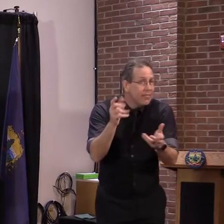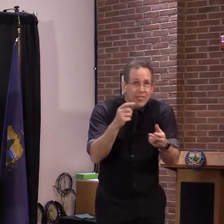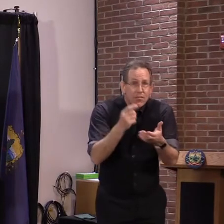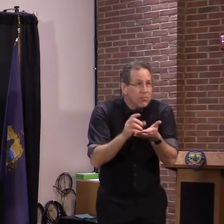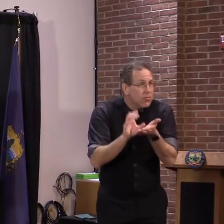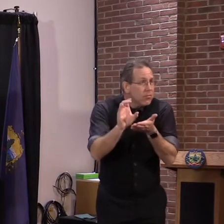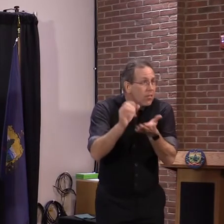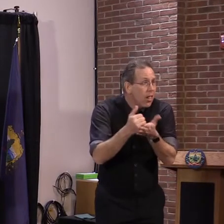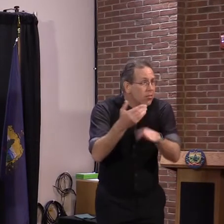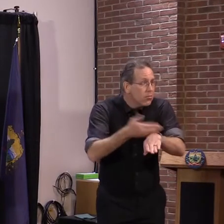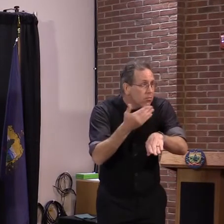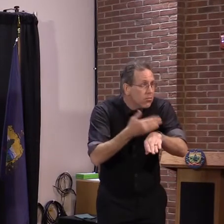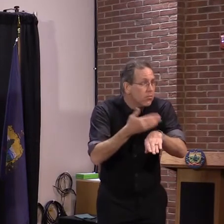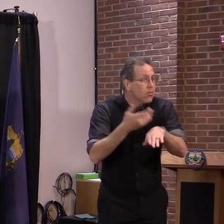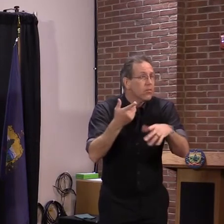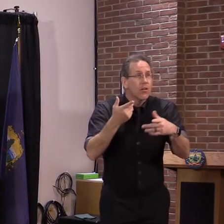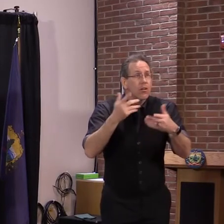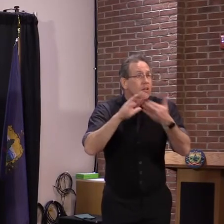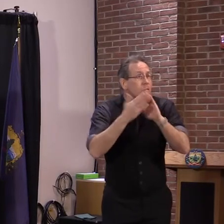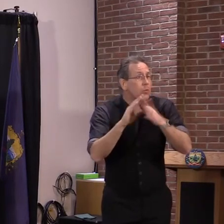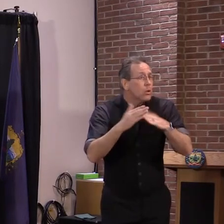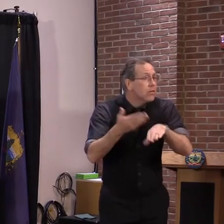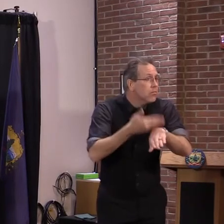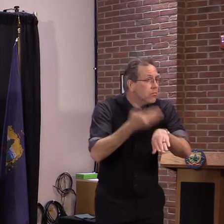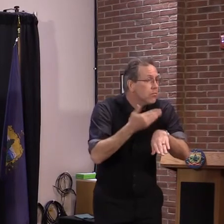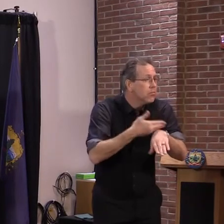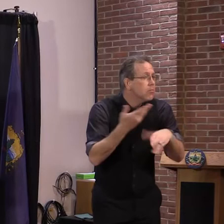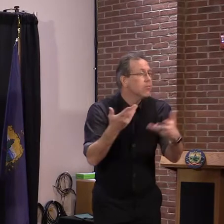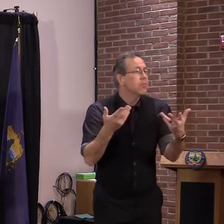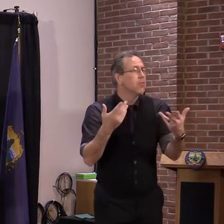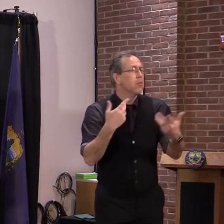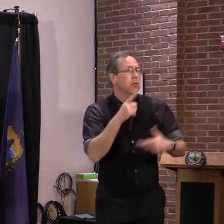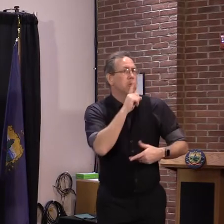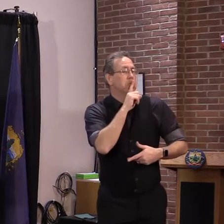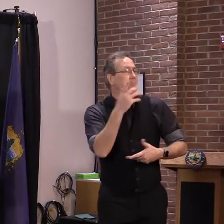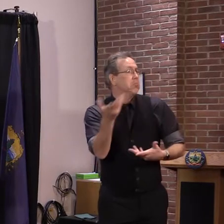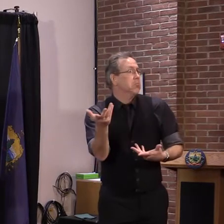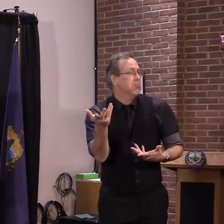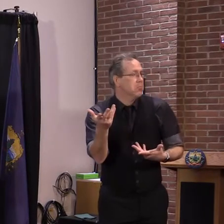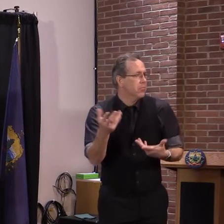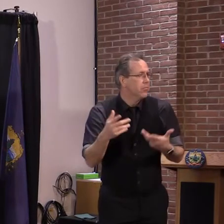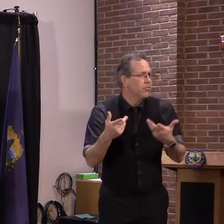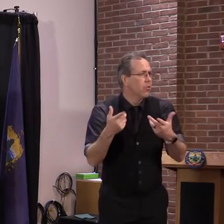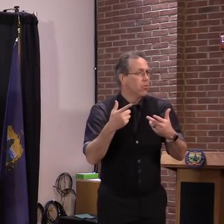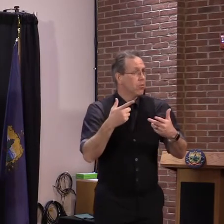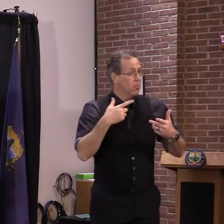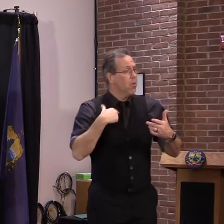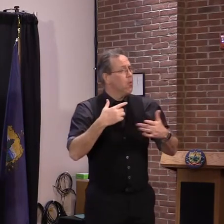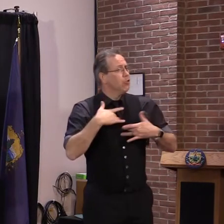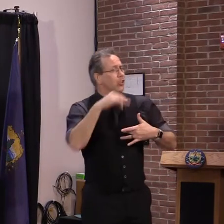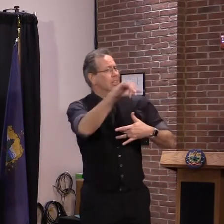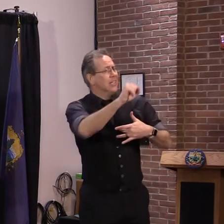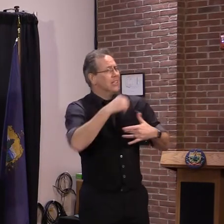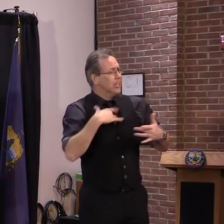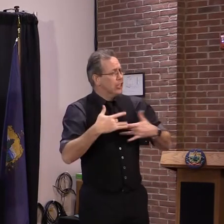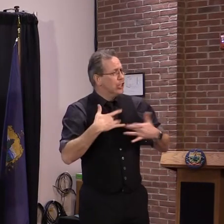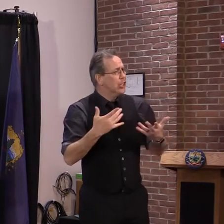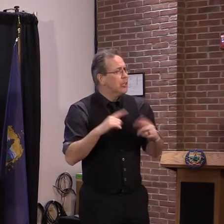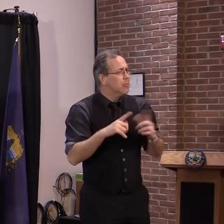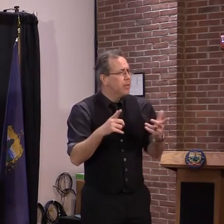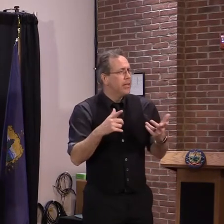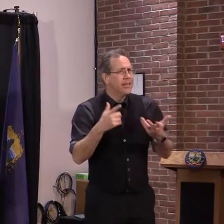communities. And it's not to say that I'm not concerned about Burlington or Chittenden County, for that